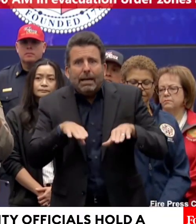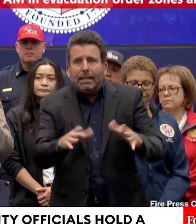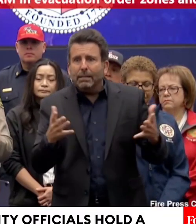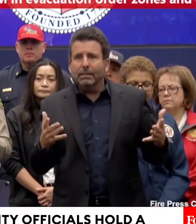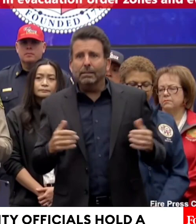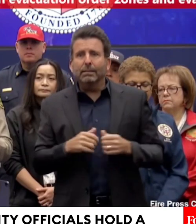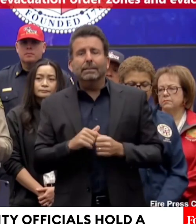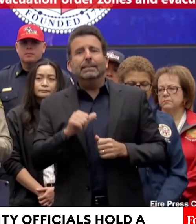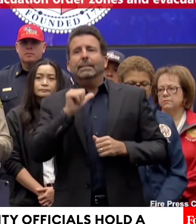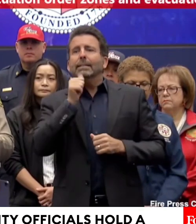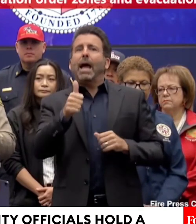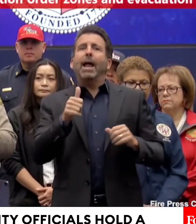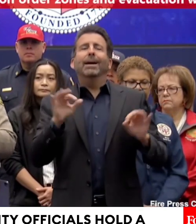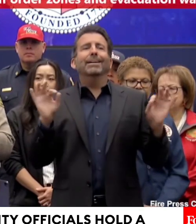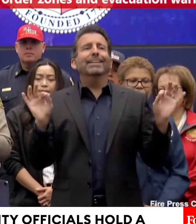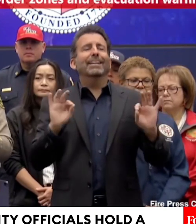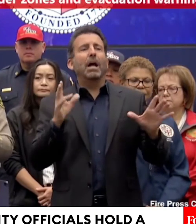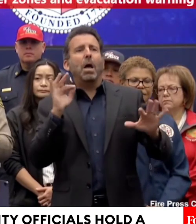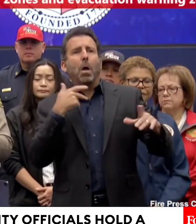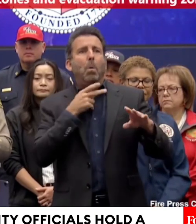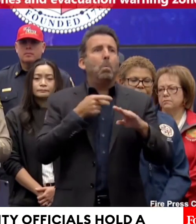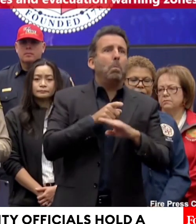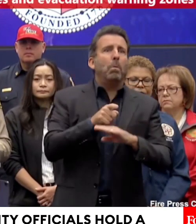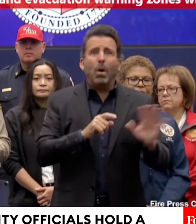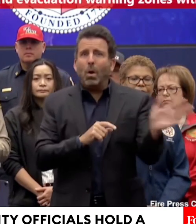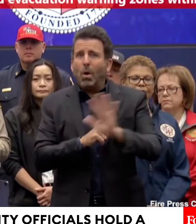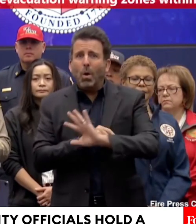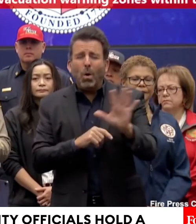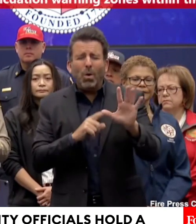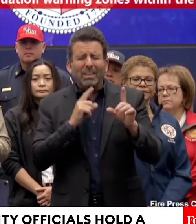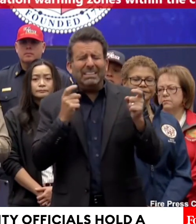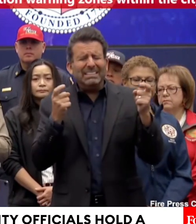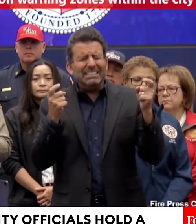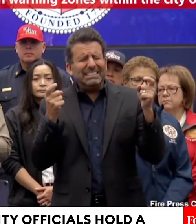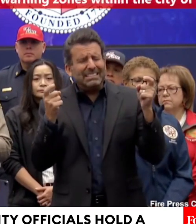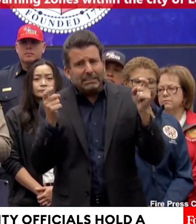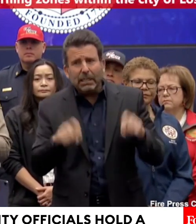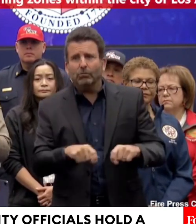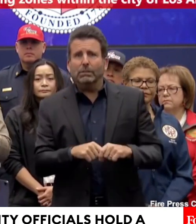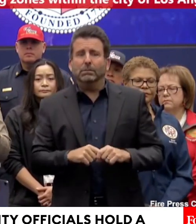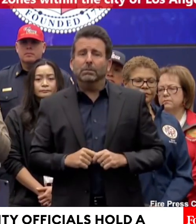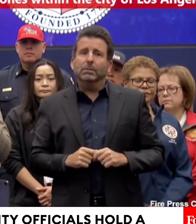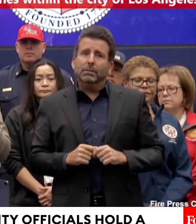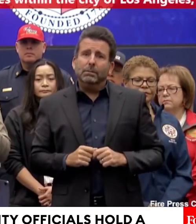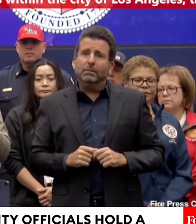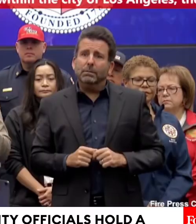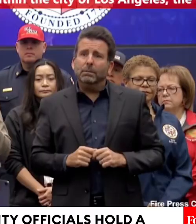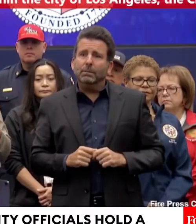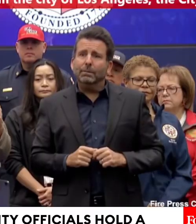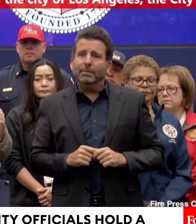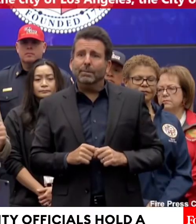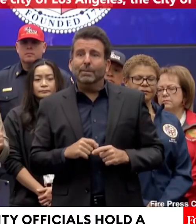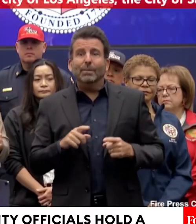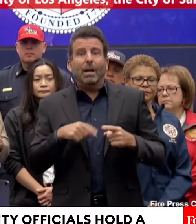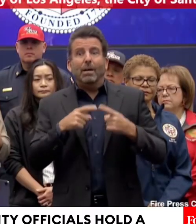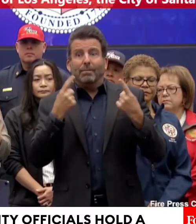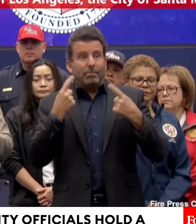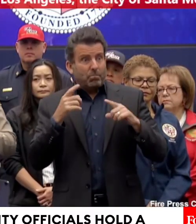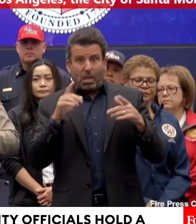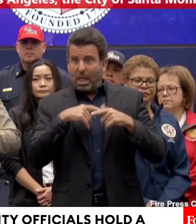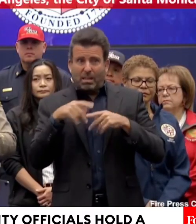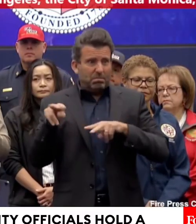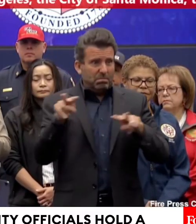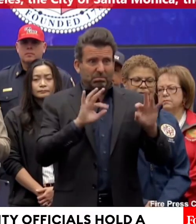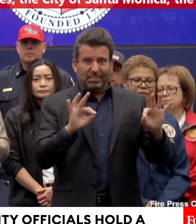minute it is safe, we understand the inconvenience, and every conversation we're